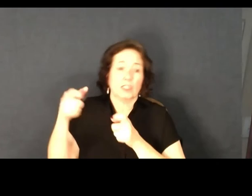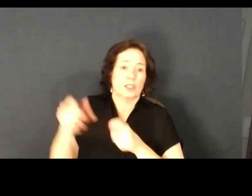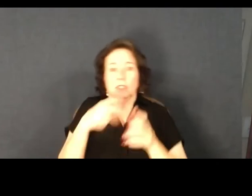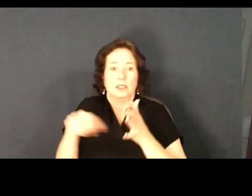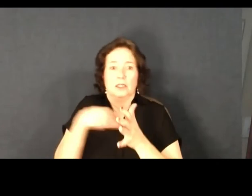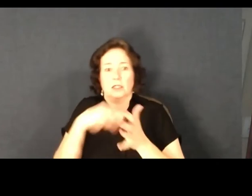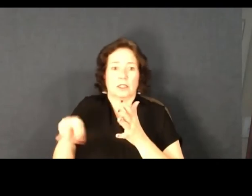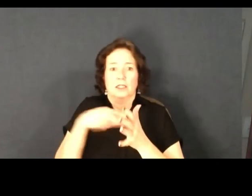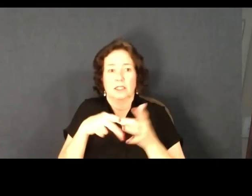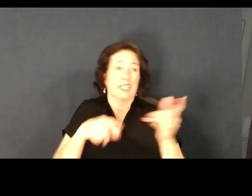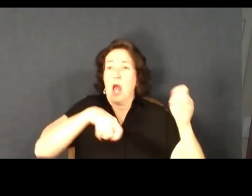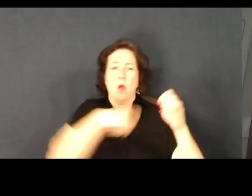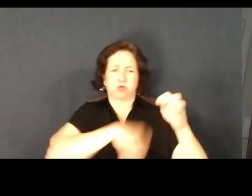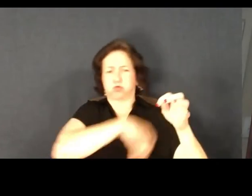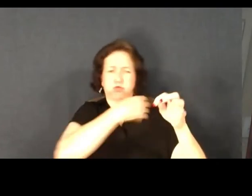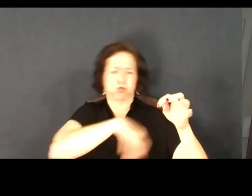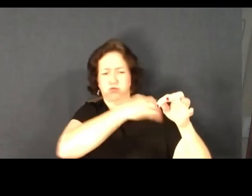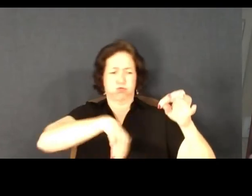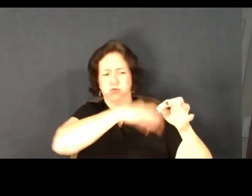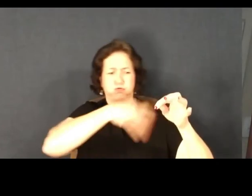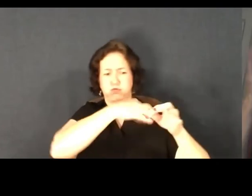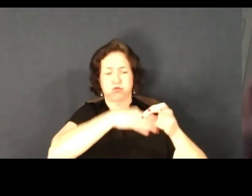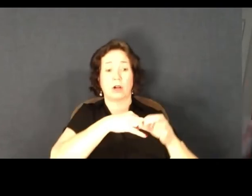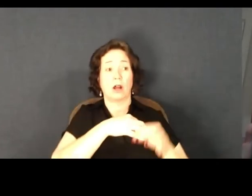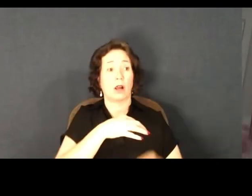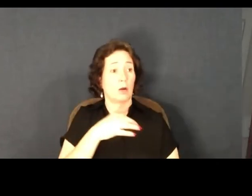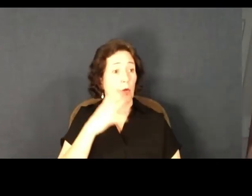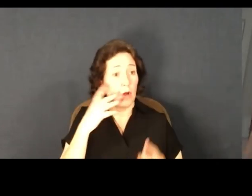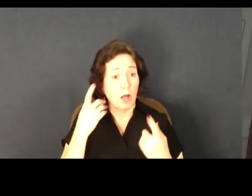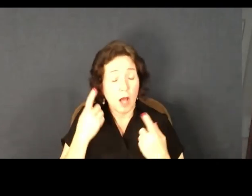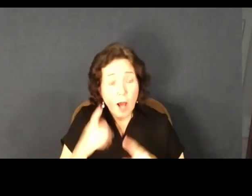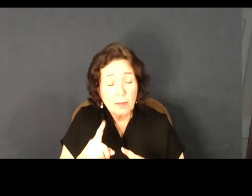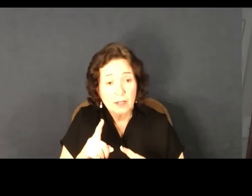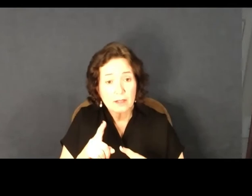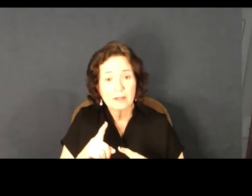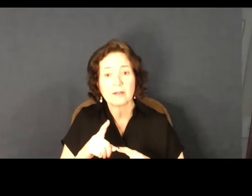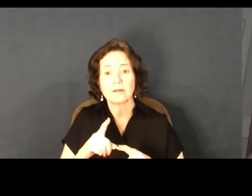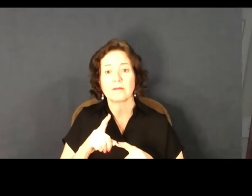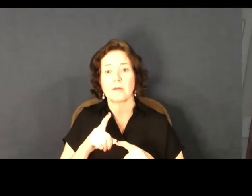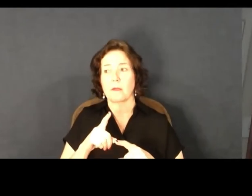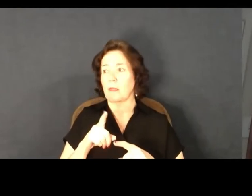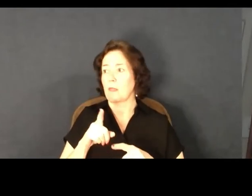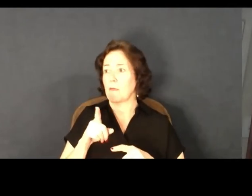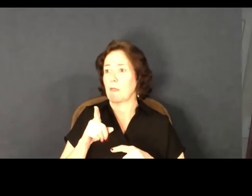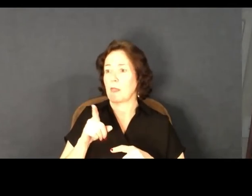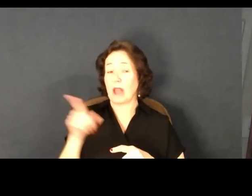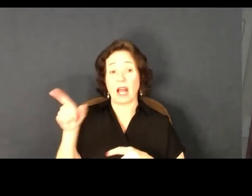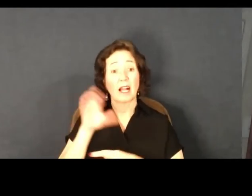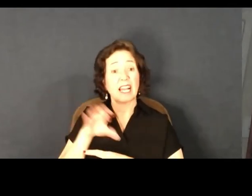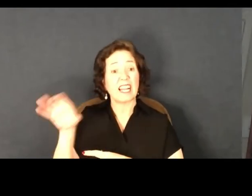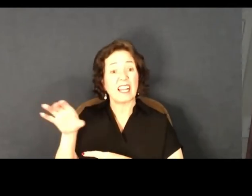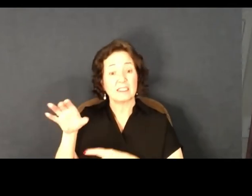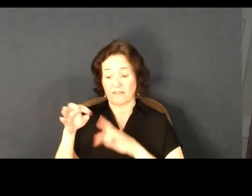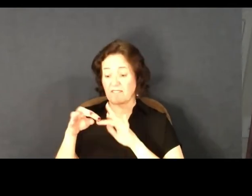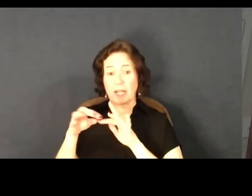Nisa, he was playing faster and faster, and before long, pop, off came one of Clickety-Clack's